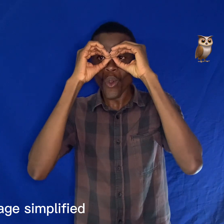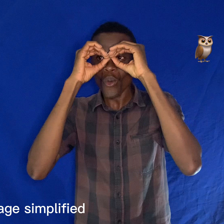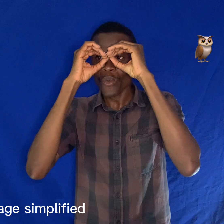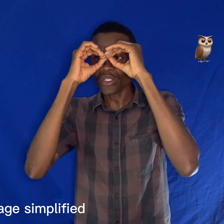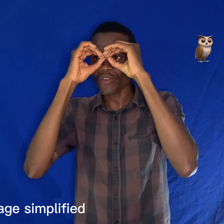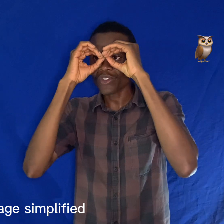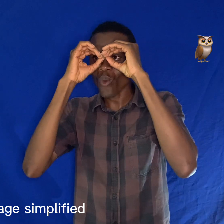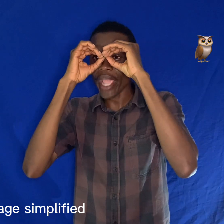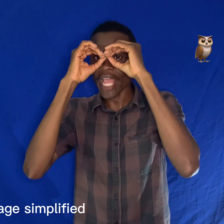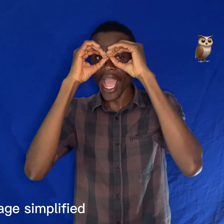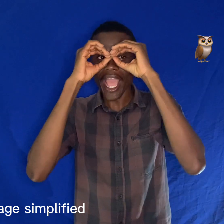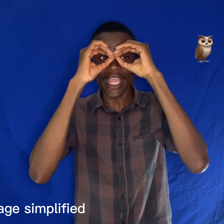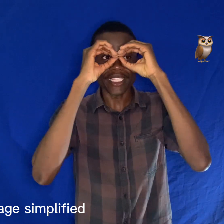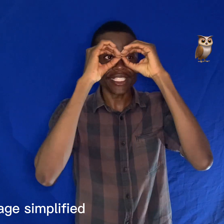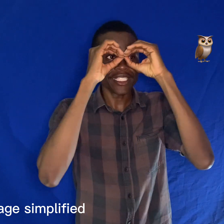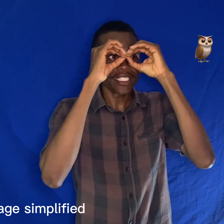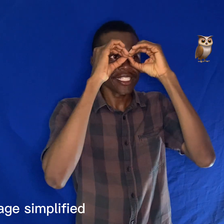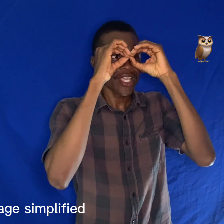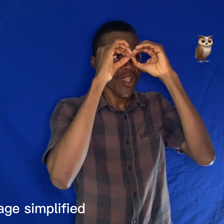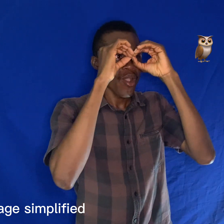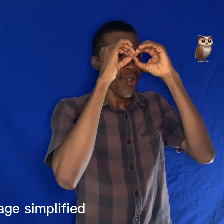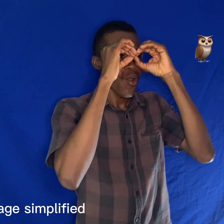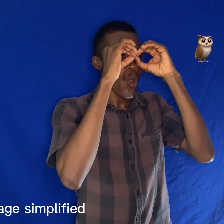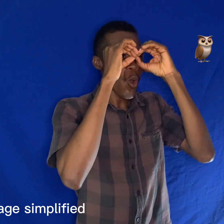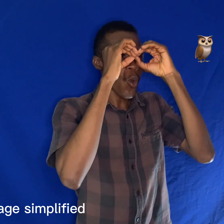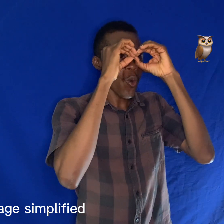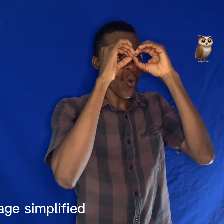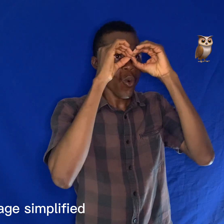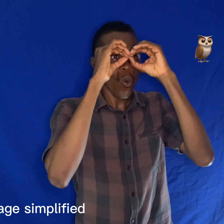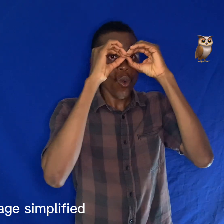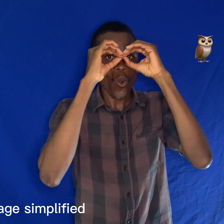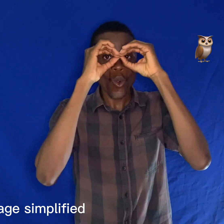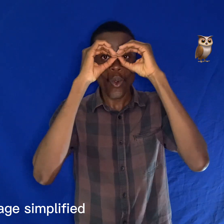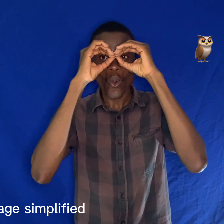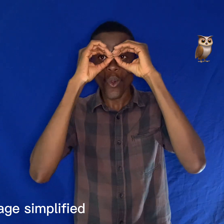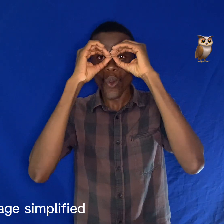O because of his wide eyes. O.